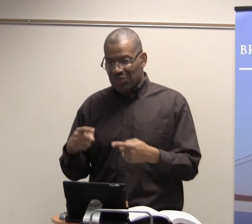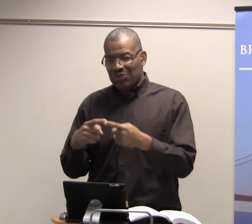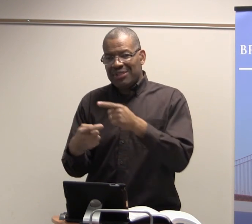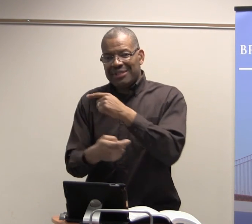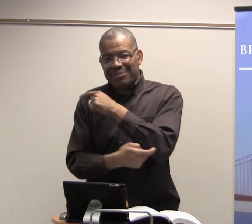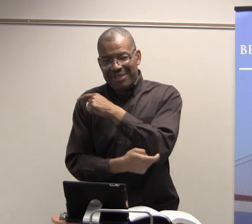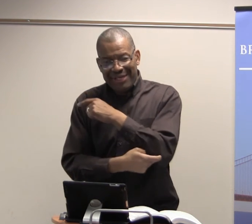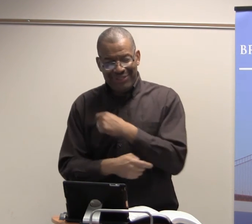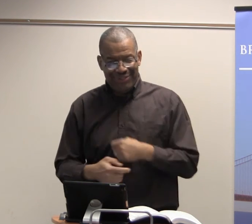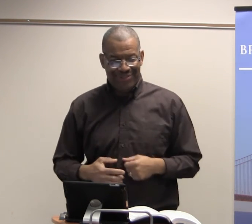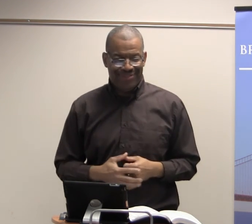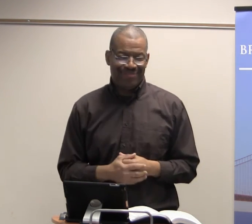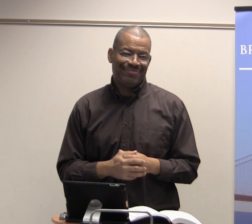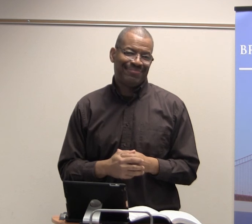to the temptations.